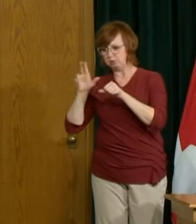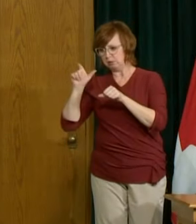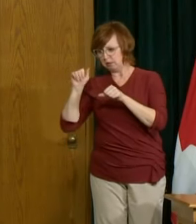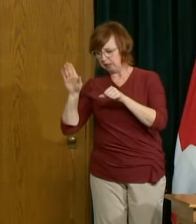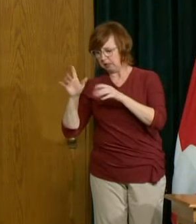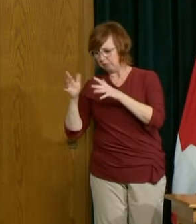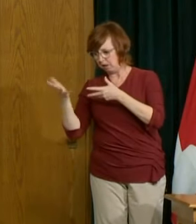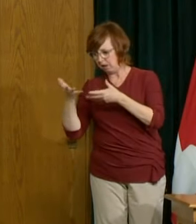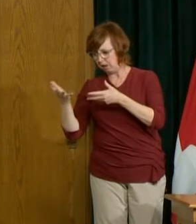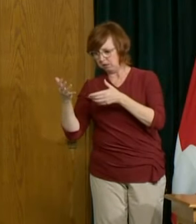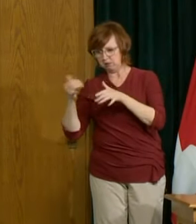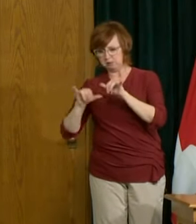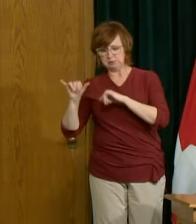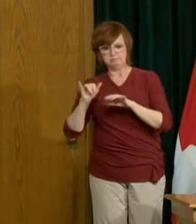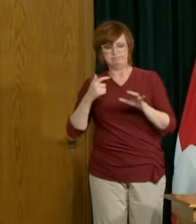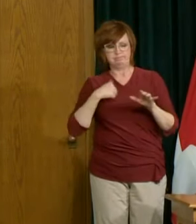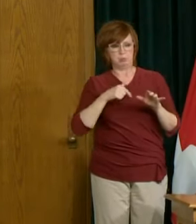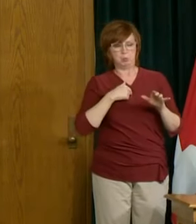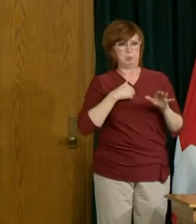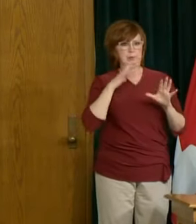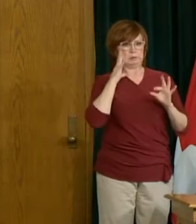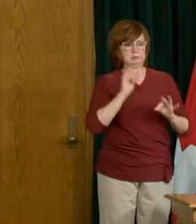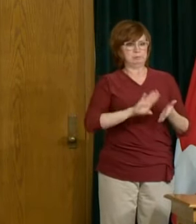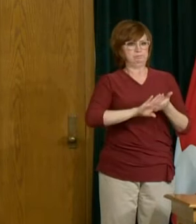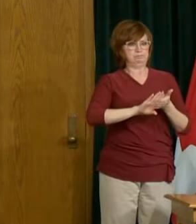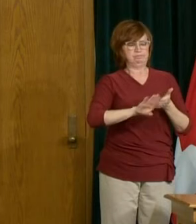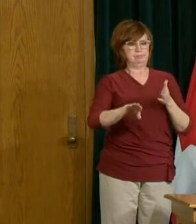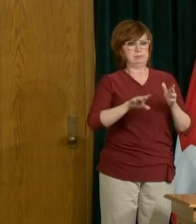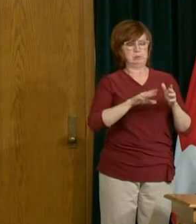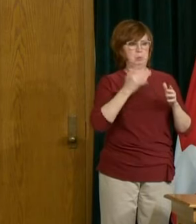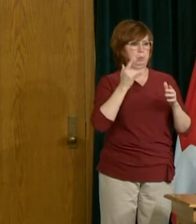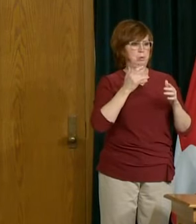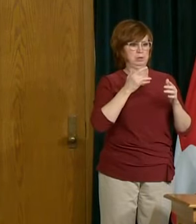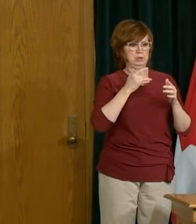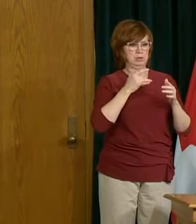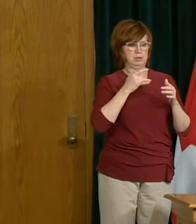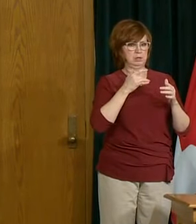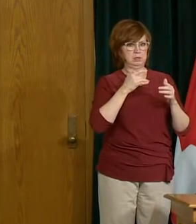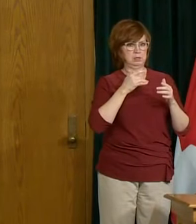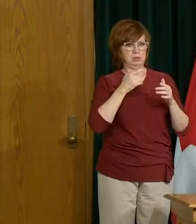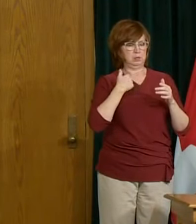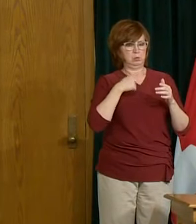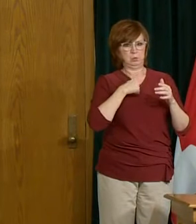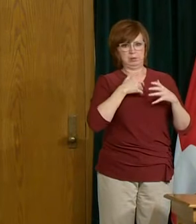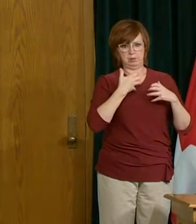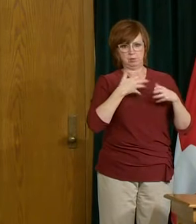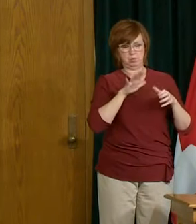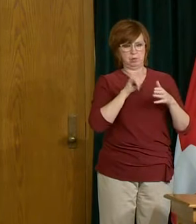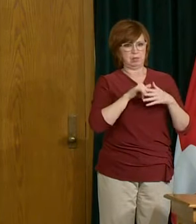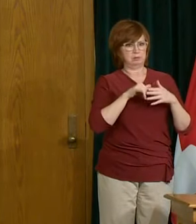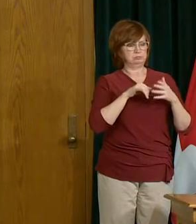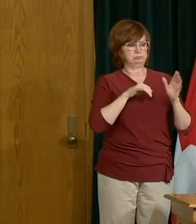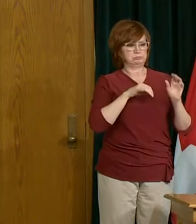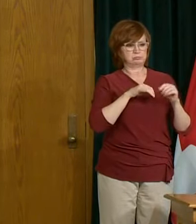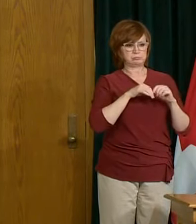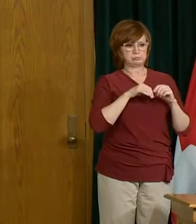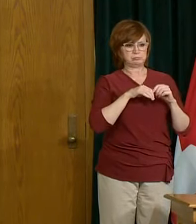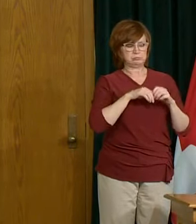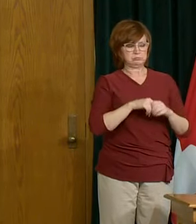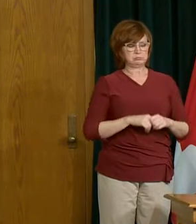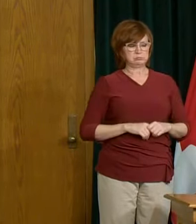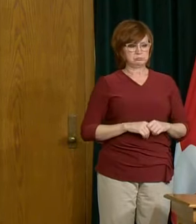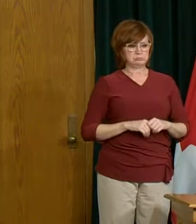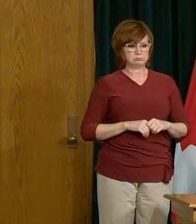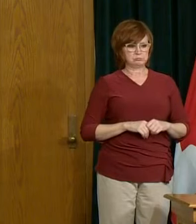the Northwest, we made a decision not to use traditional mechanisms to take swabs out of the north for testing. So what we do is we